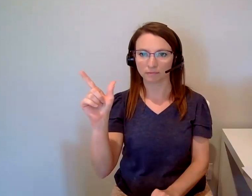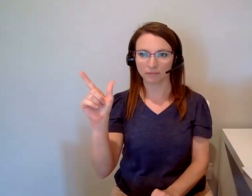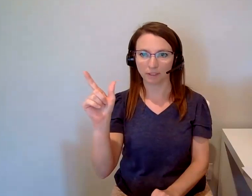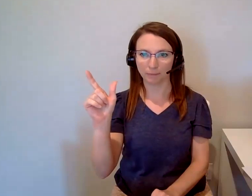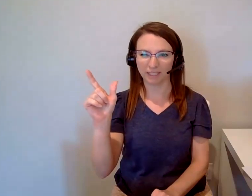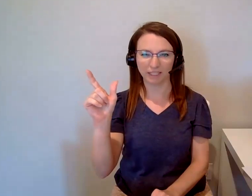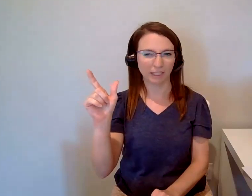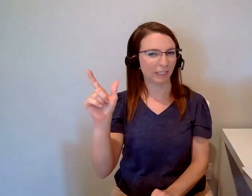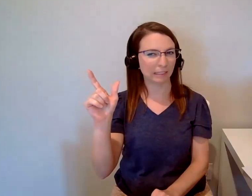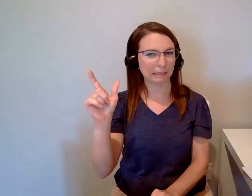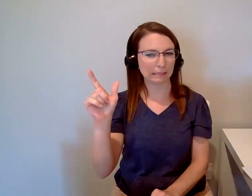anybody getting that?